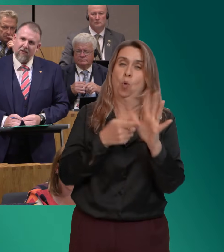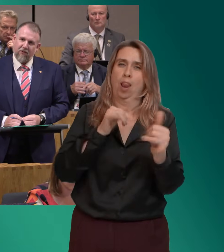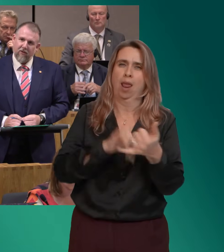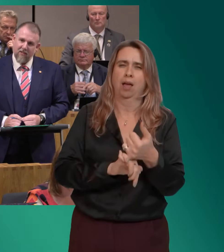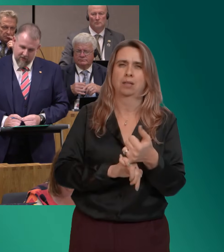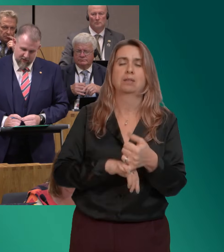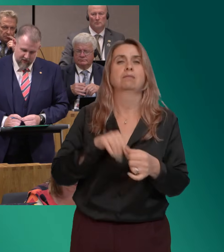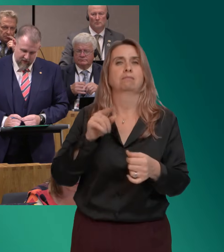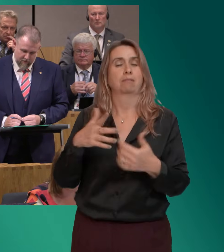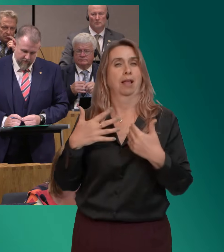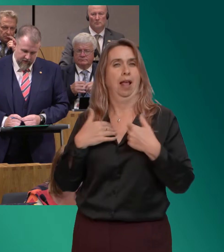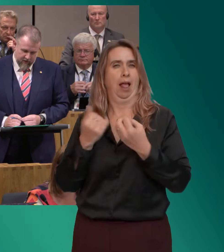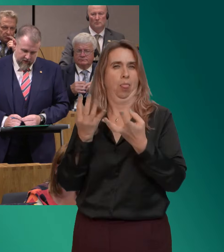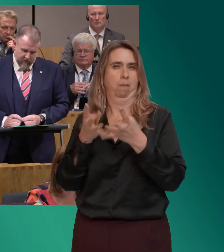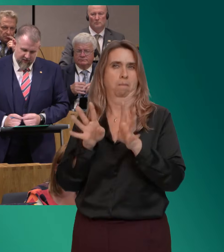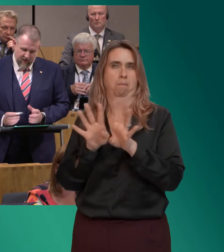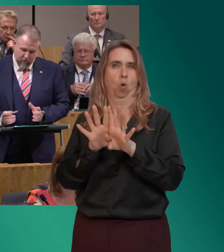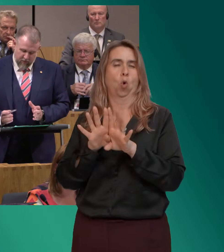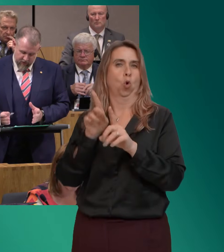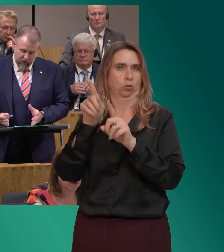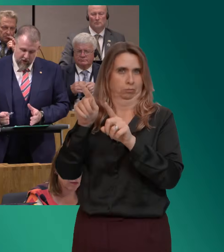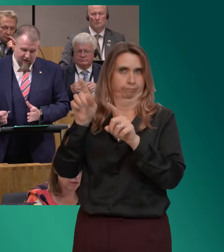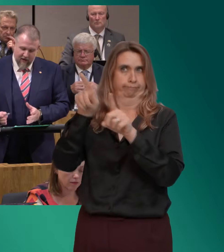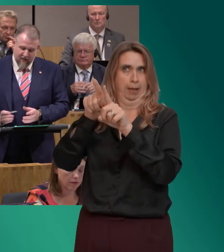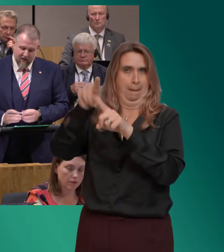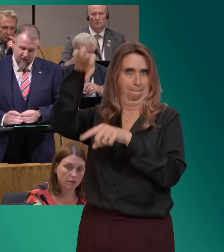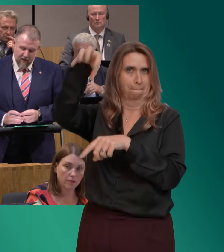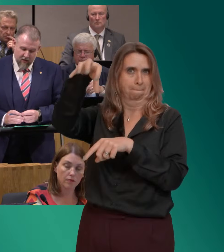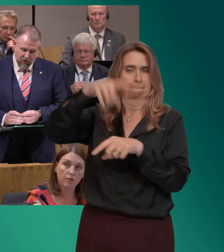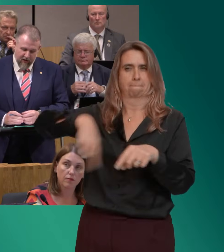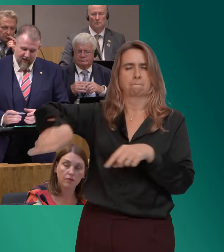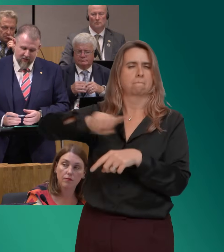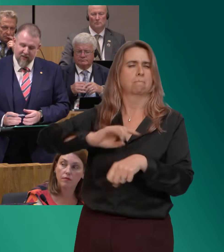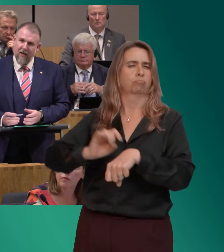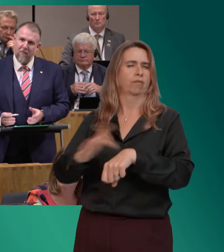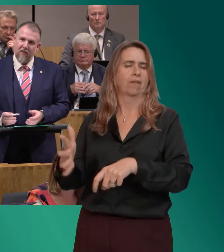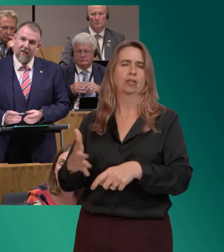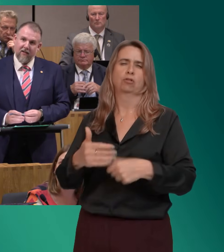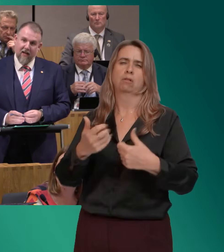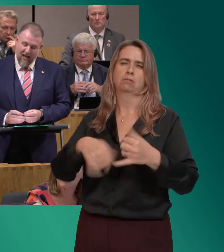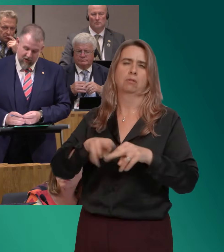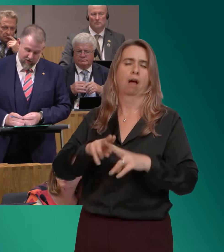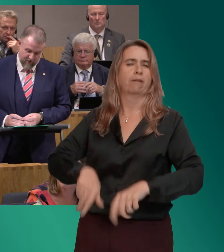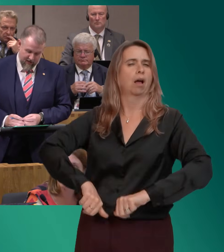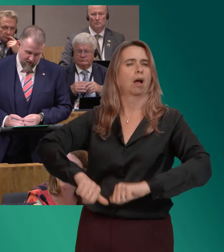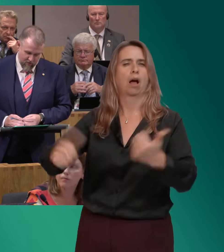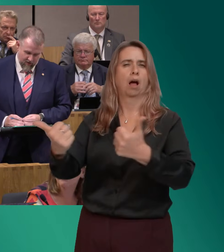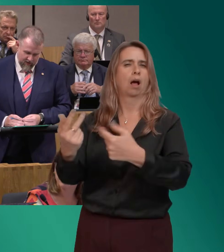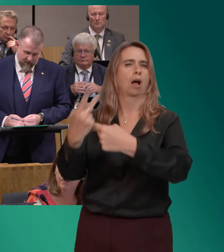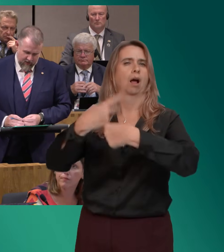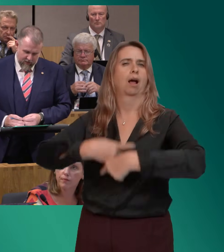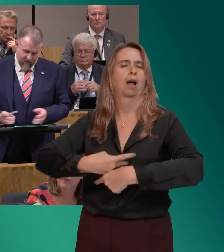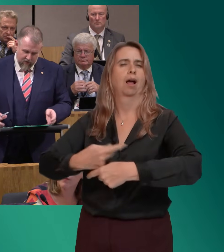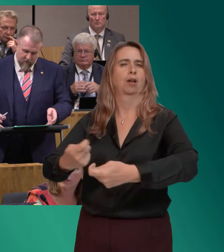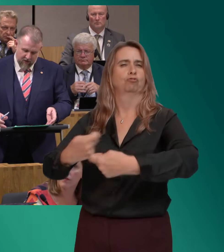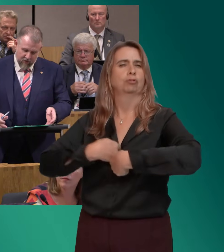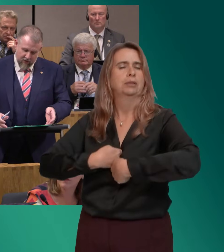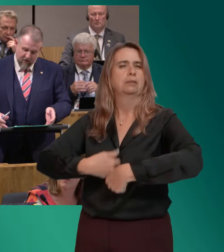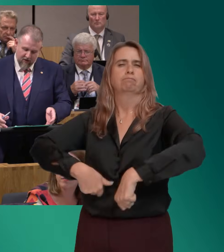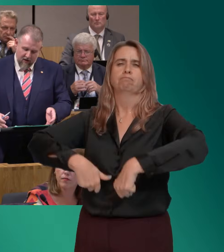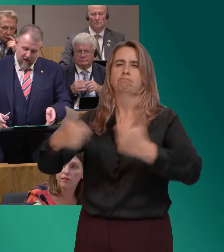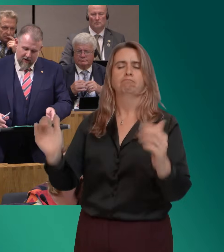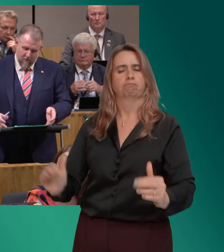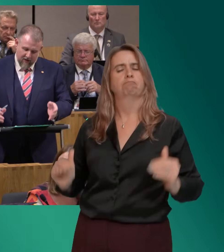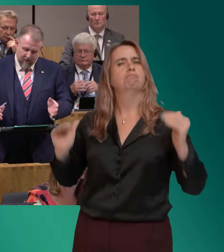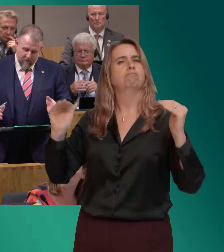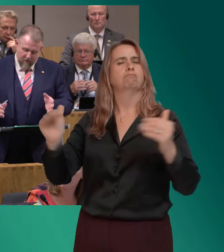Board at that time, but also the huge pressures on the system. The staff were professional and kind and did their very best under very difficult